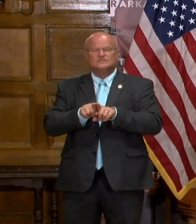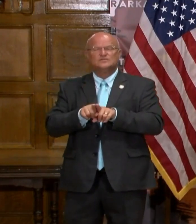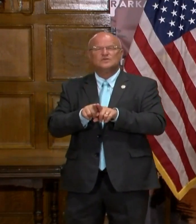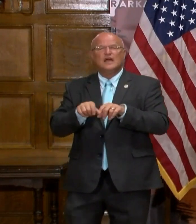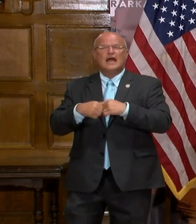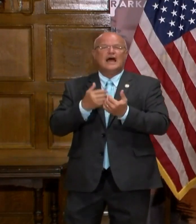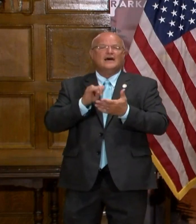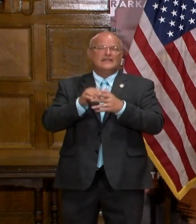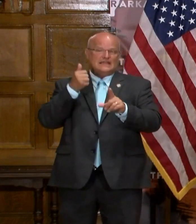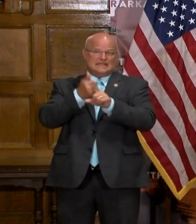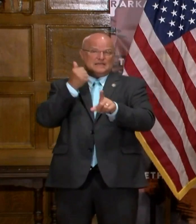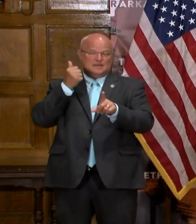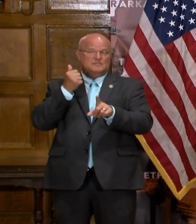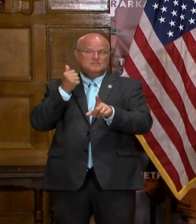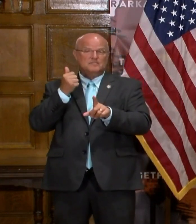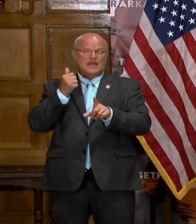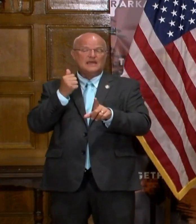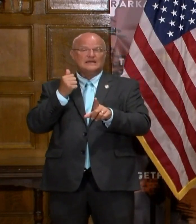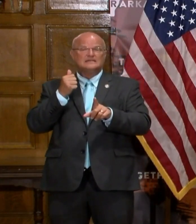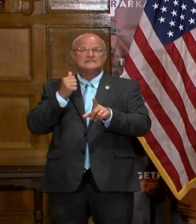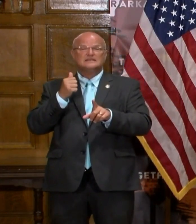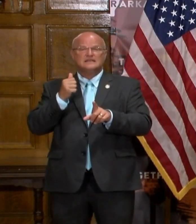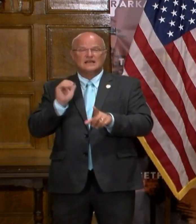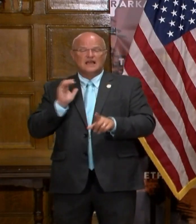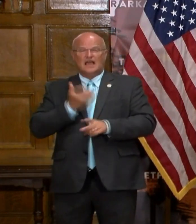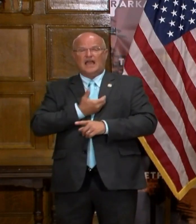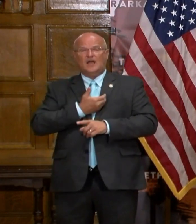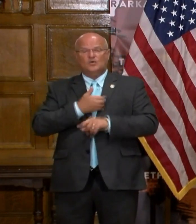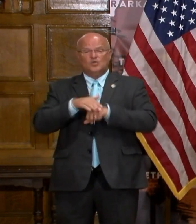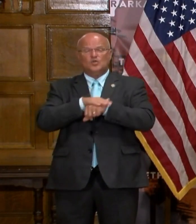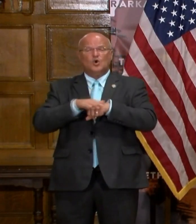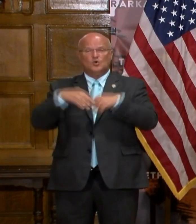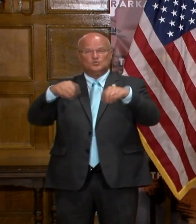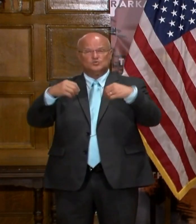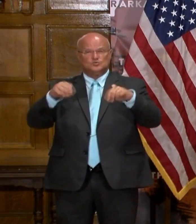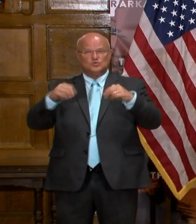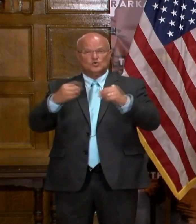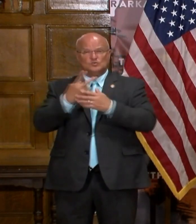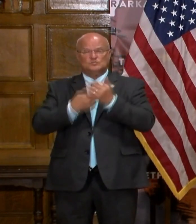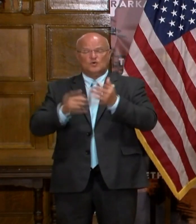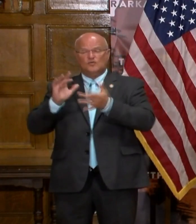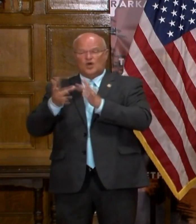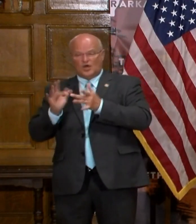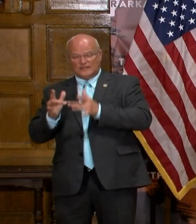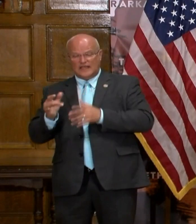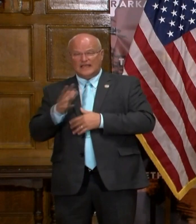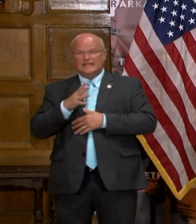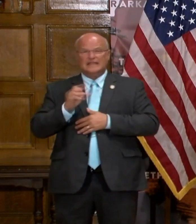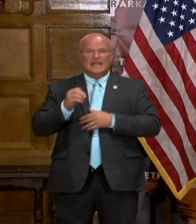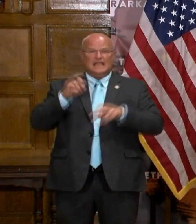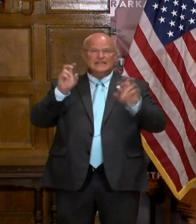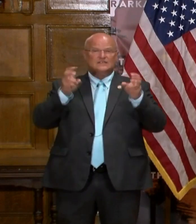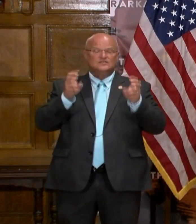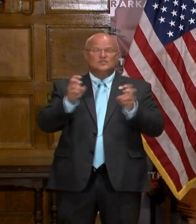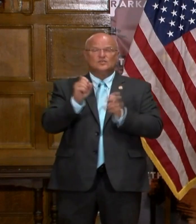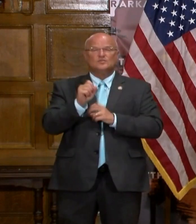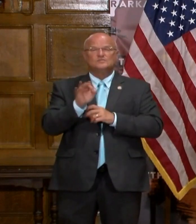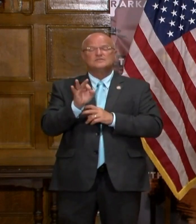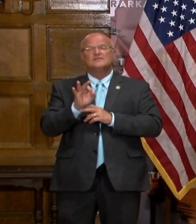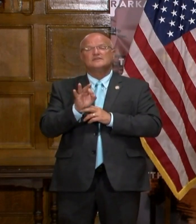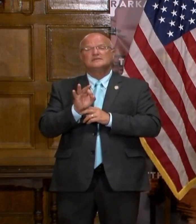to how that impacts our local stores, both online and in terms